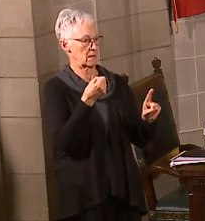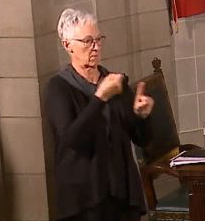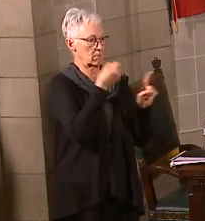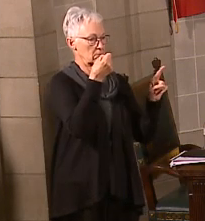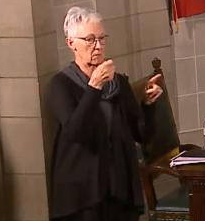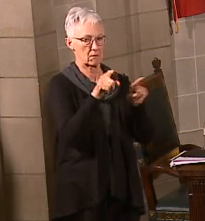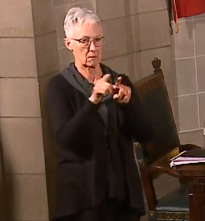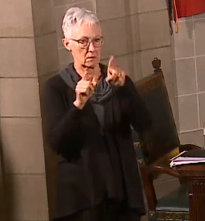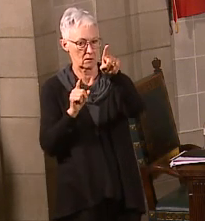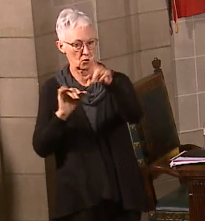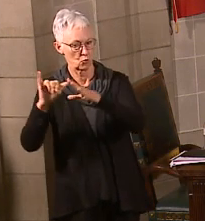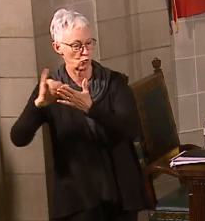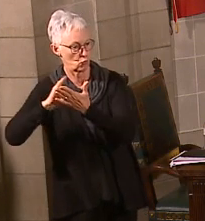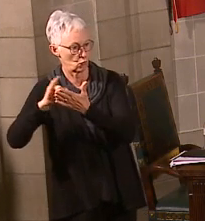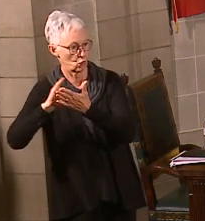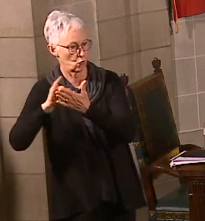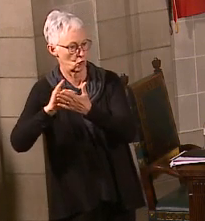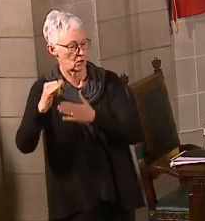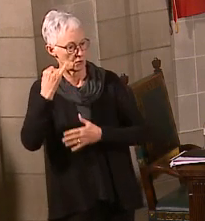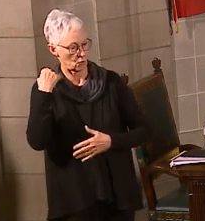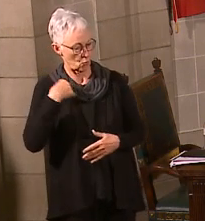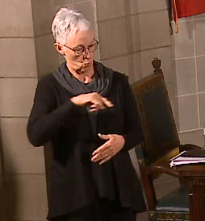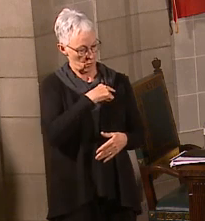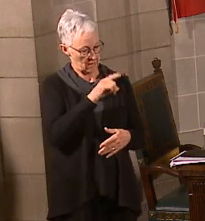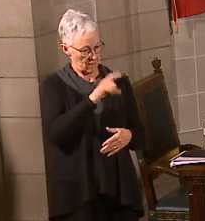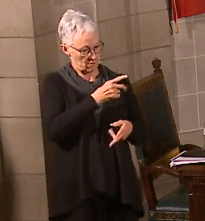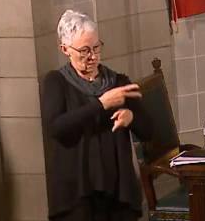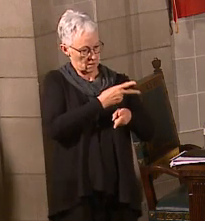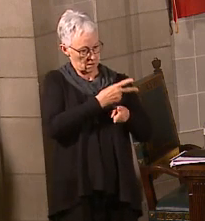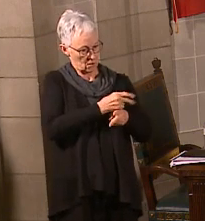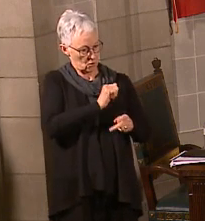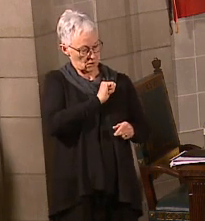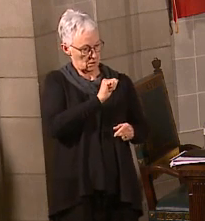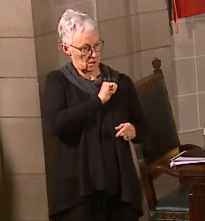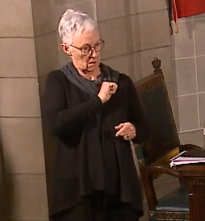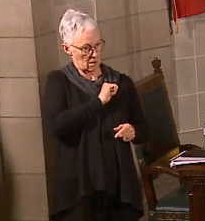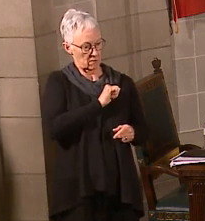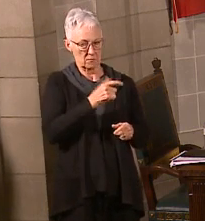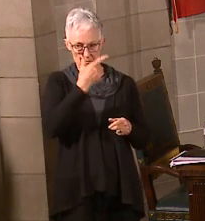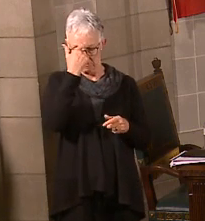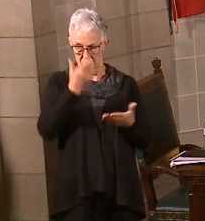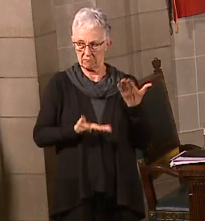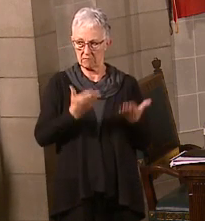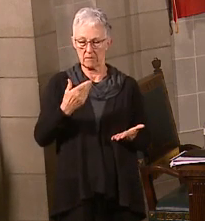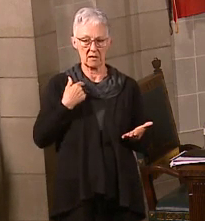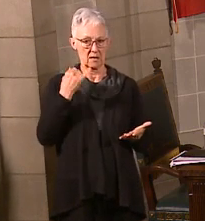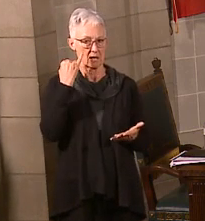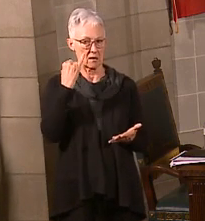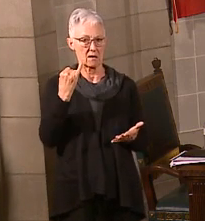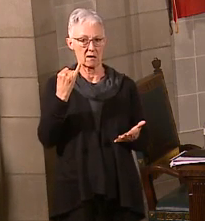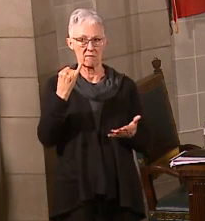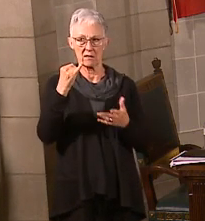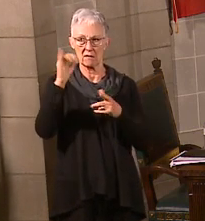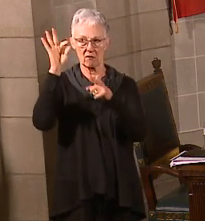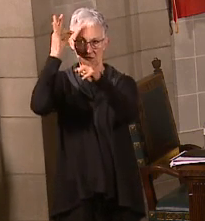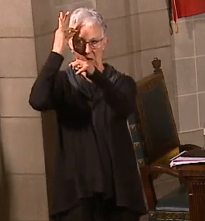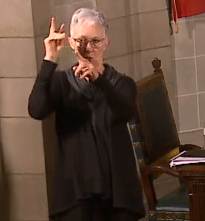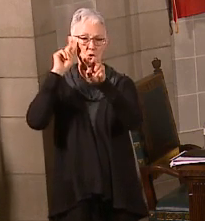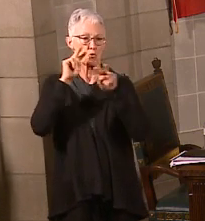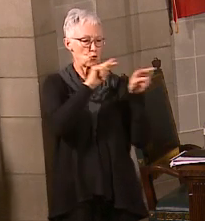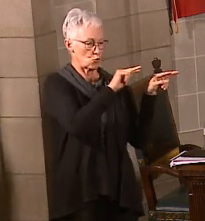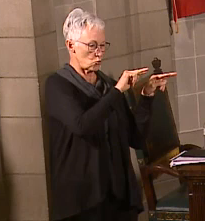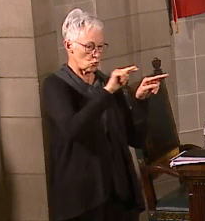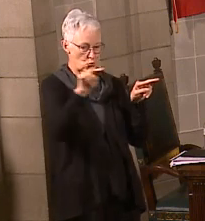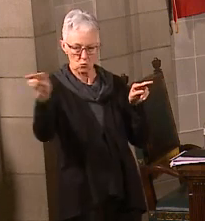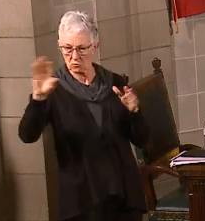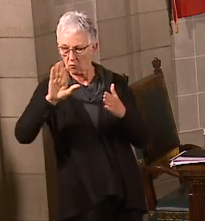government, states like Nebraska may not get a high priority. So certainly I think there's things the federal government could do to improve upon it,